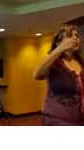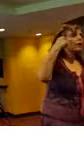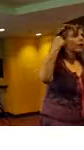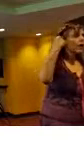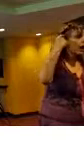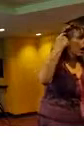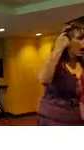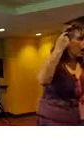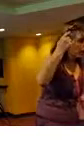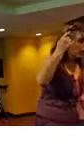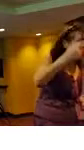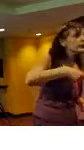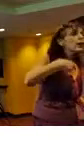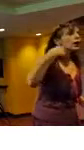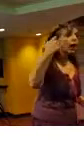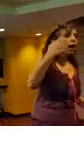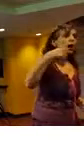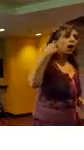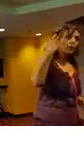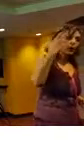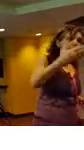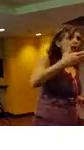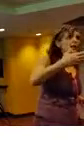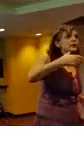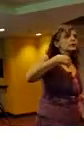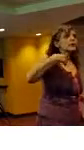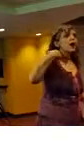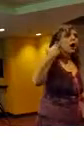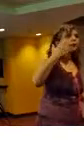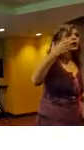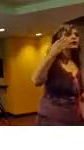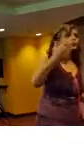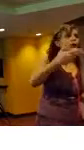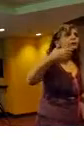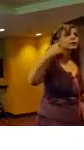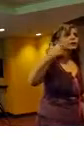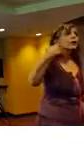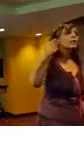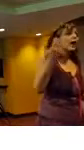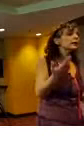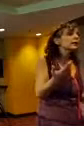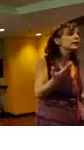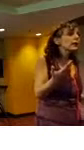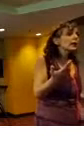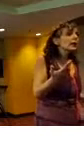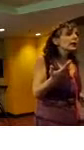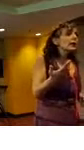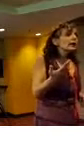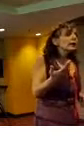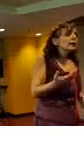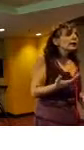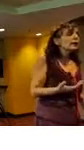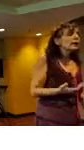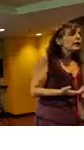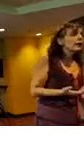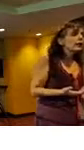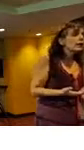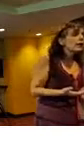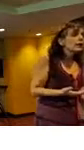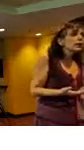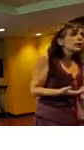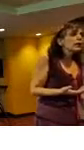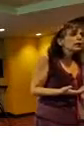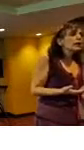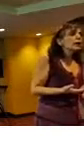that because of our personalities, we are more diverse because of our biases? Well, no, it makes